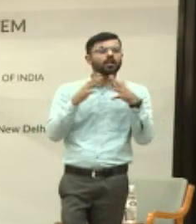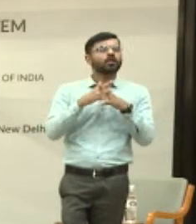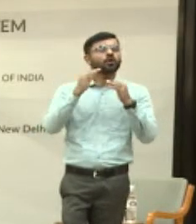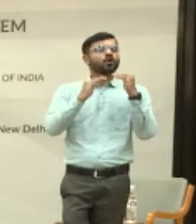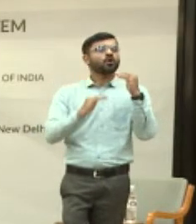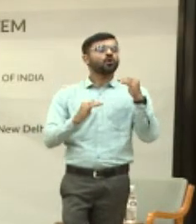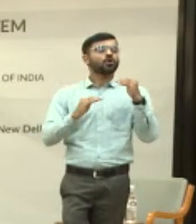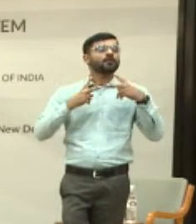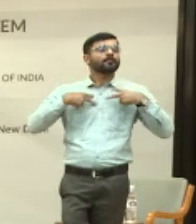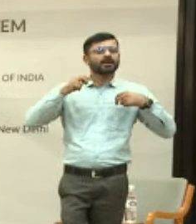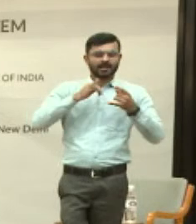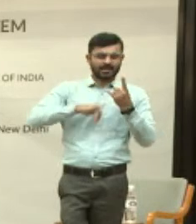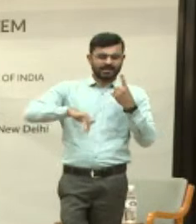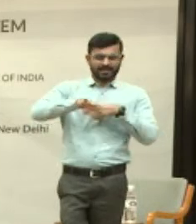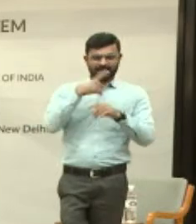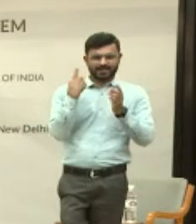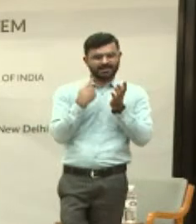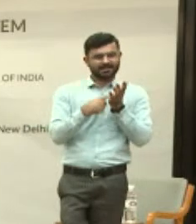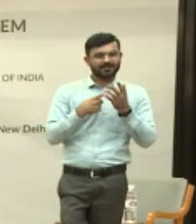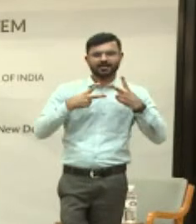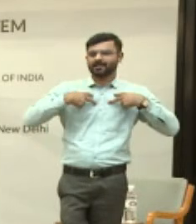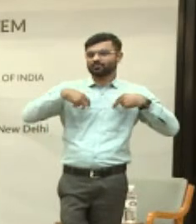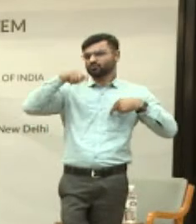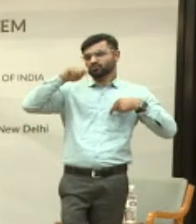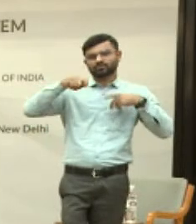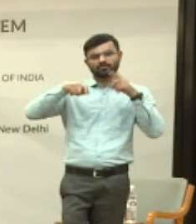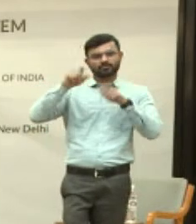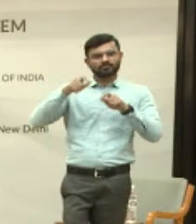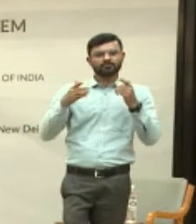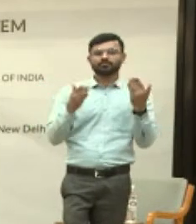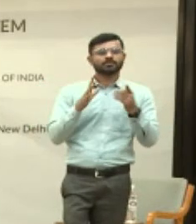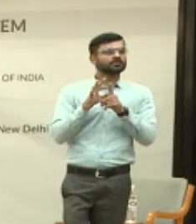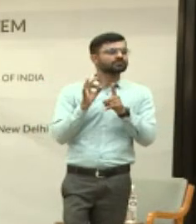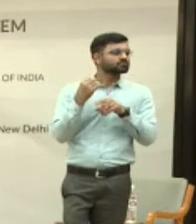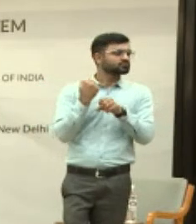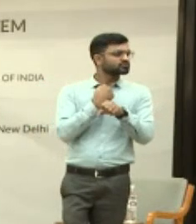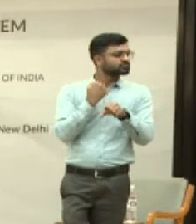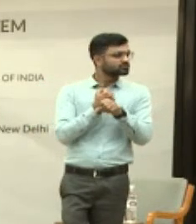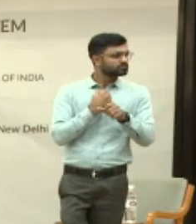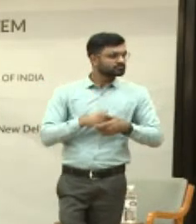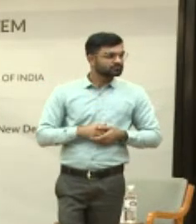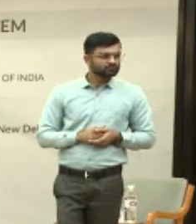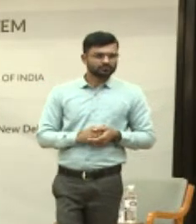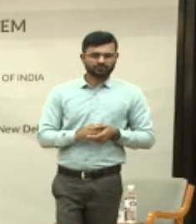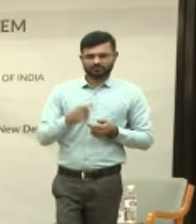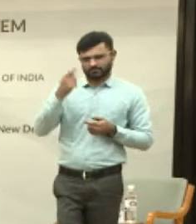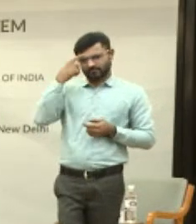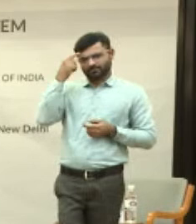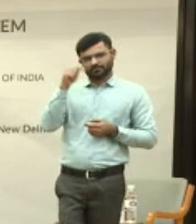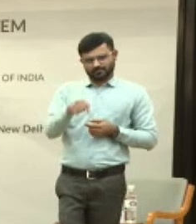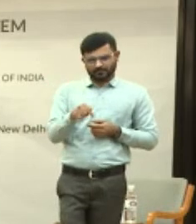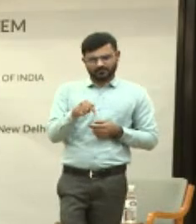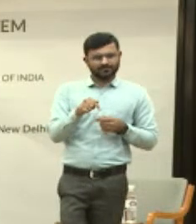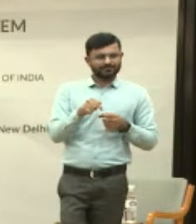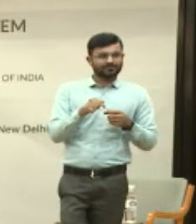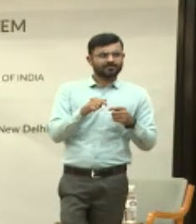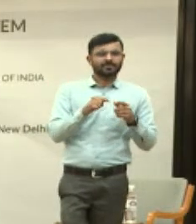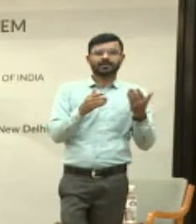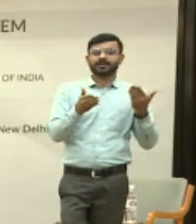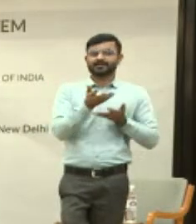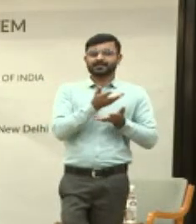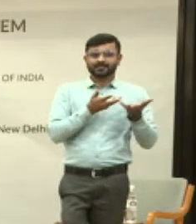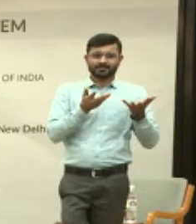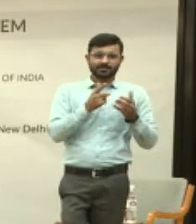The conditions under which the judges serve there, I think the discourse on